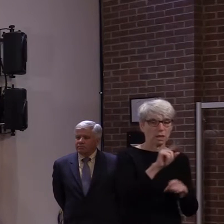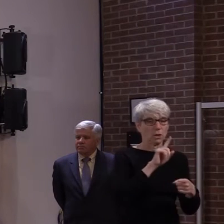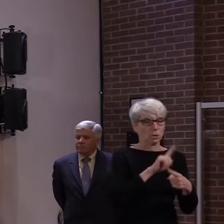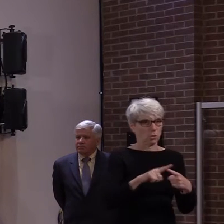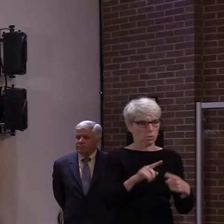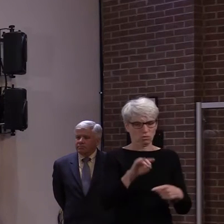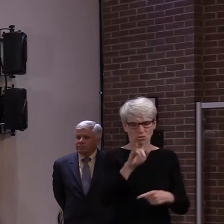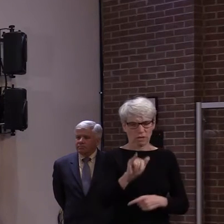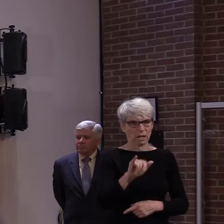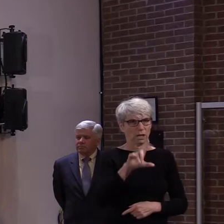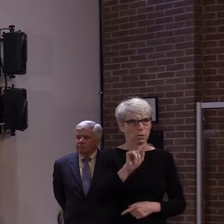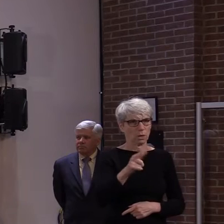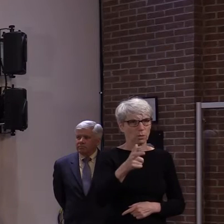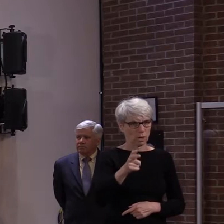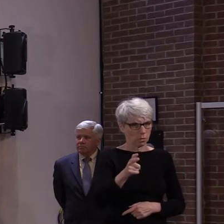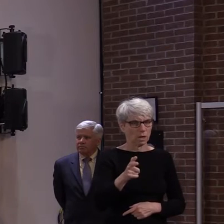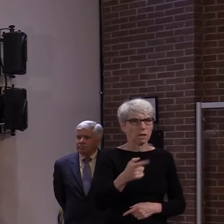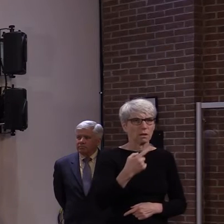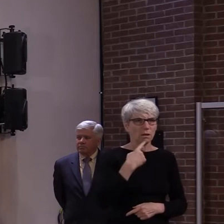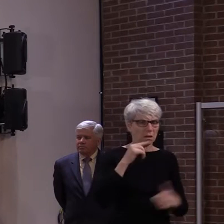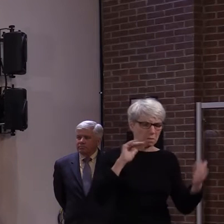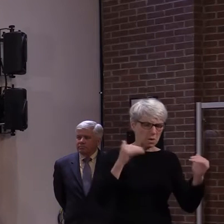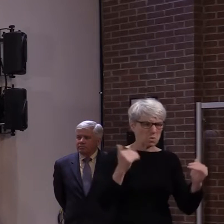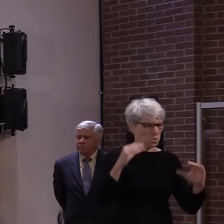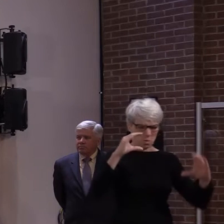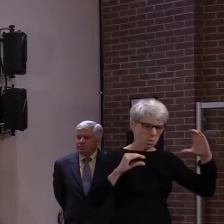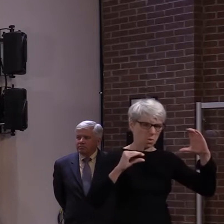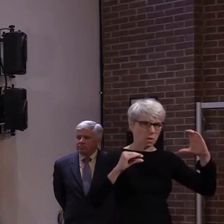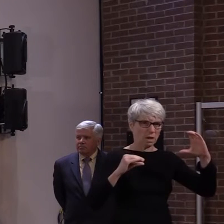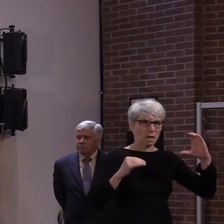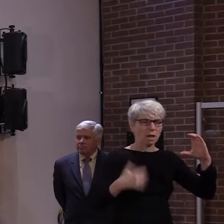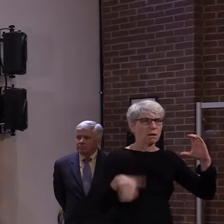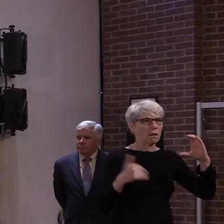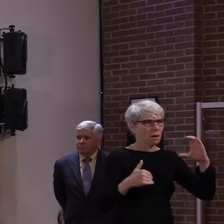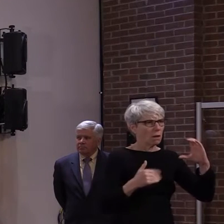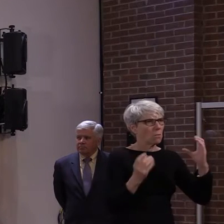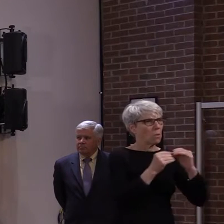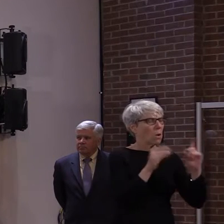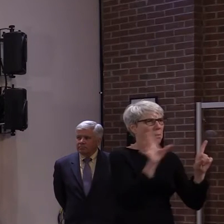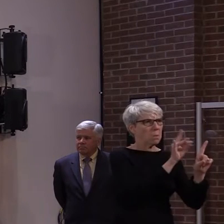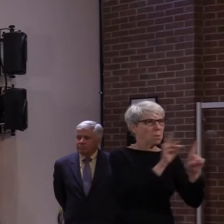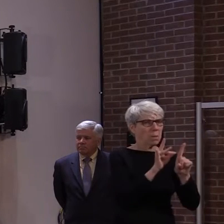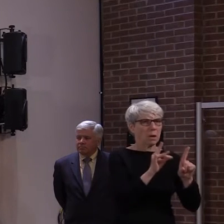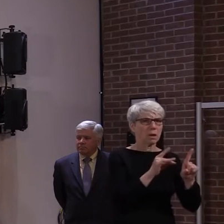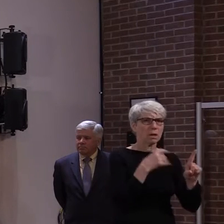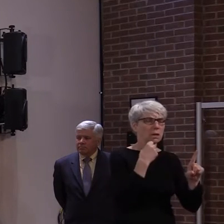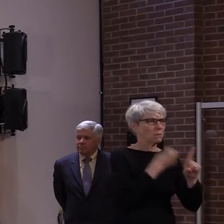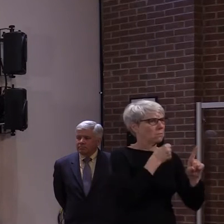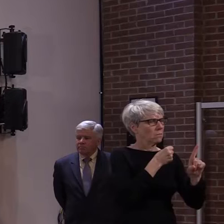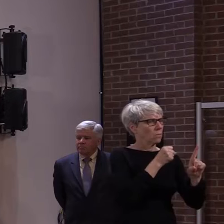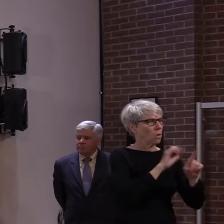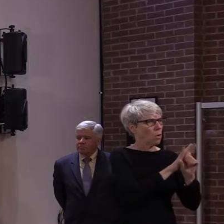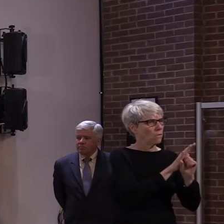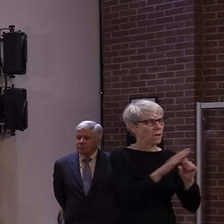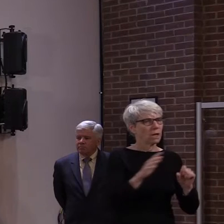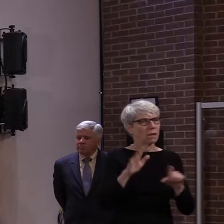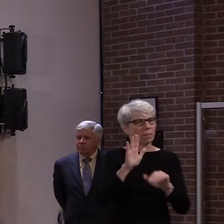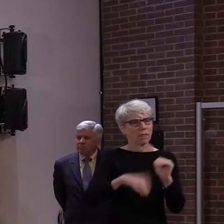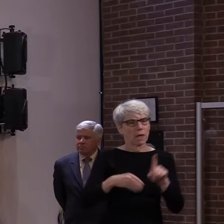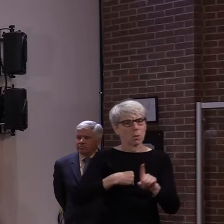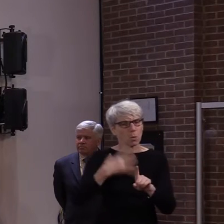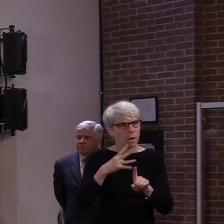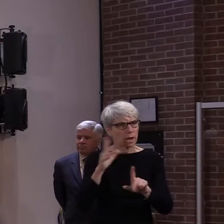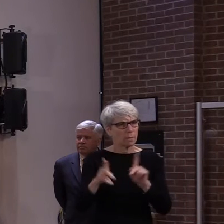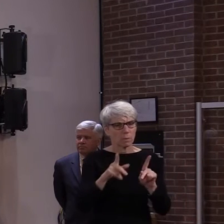positive cases per 10,000 people. Compared to 359 cases per 10,000 people who are white and